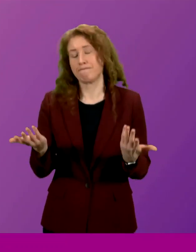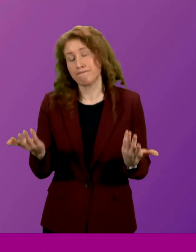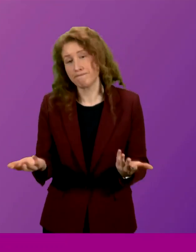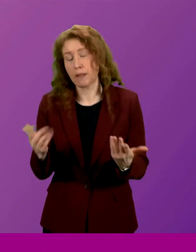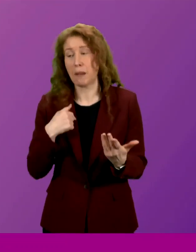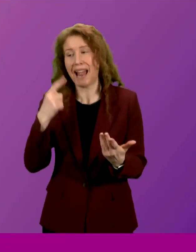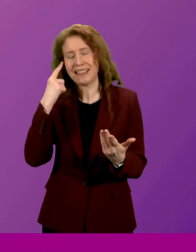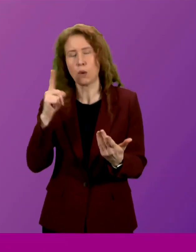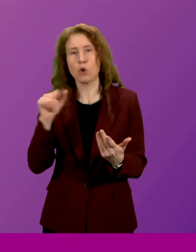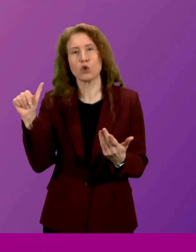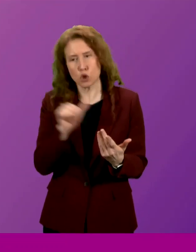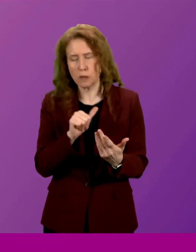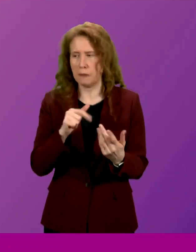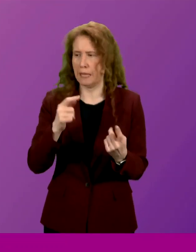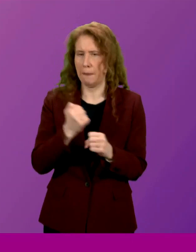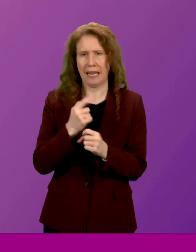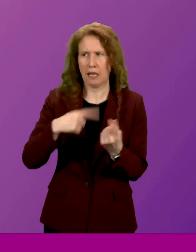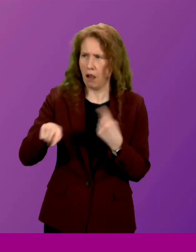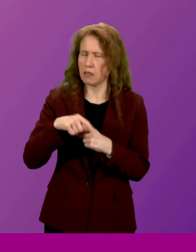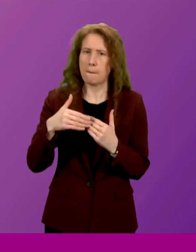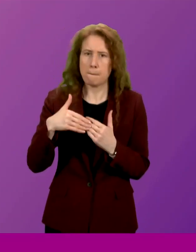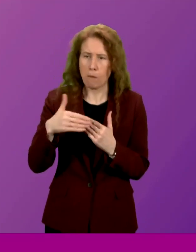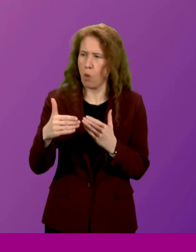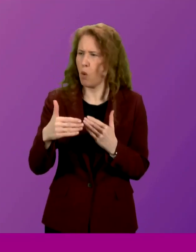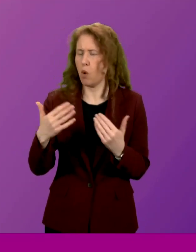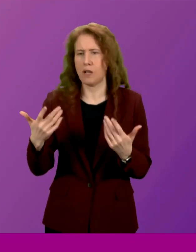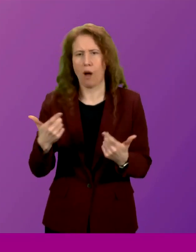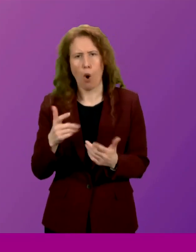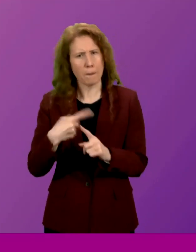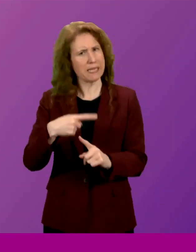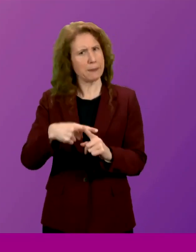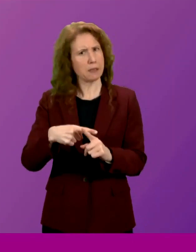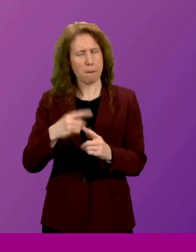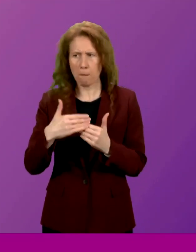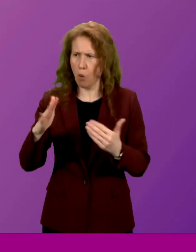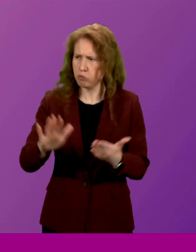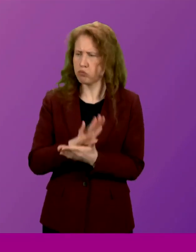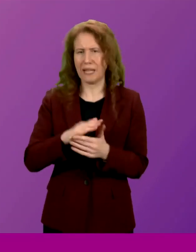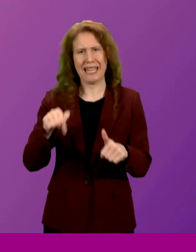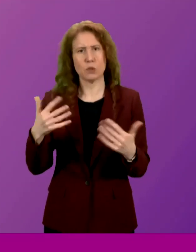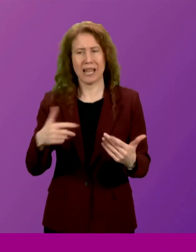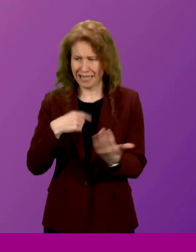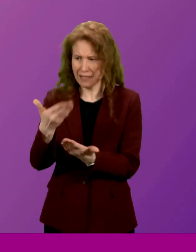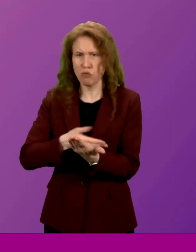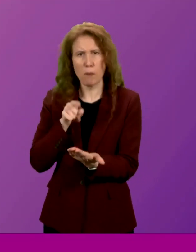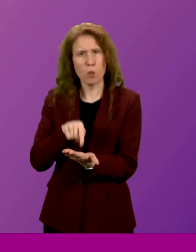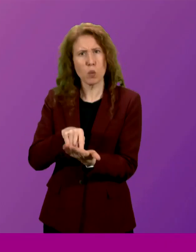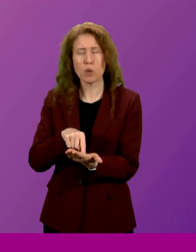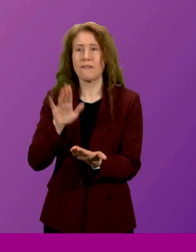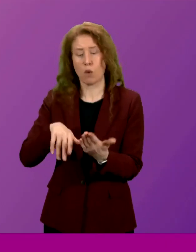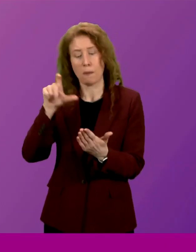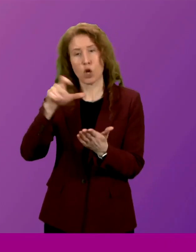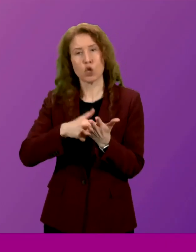respect. But I think what should be causing much more cheer and optimism in Parliament today is the report of the